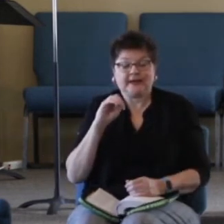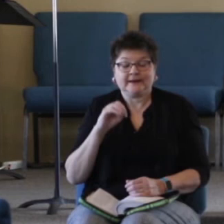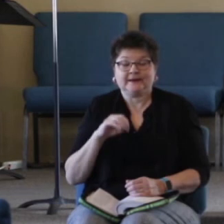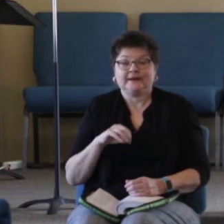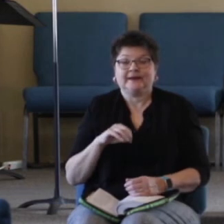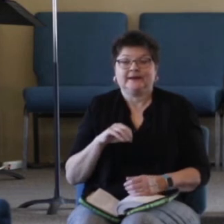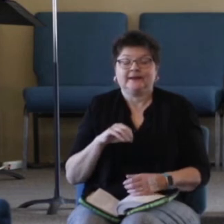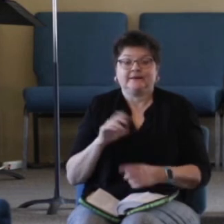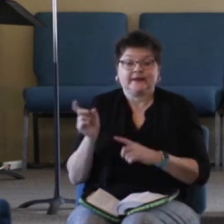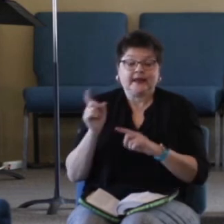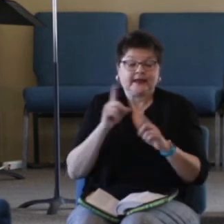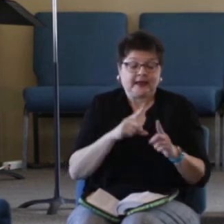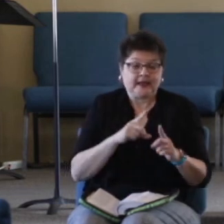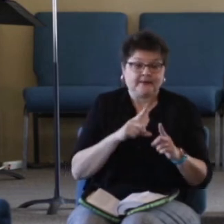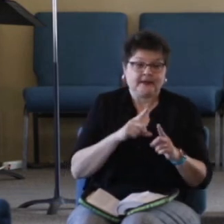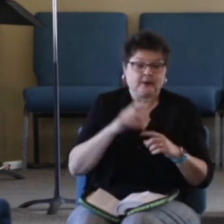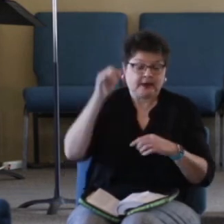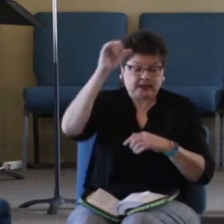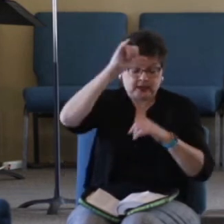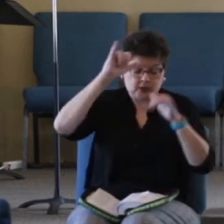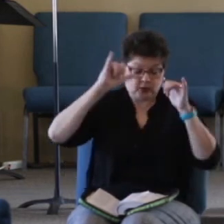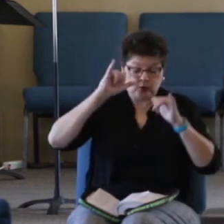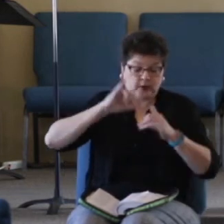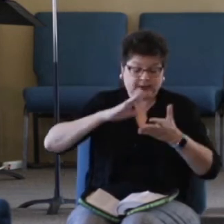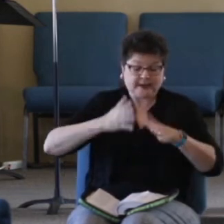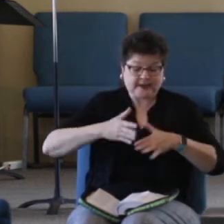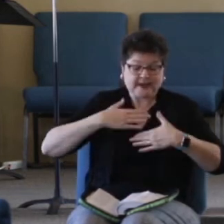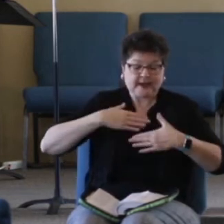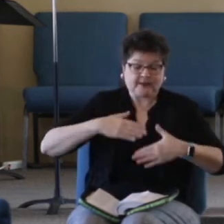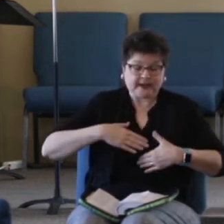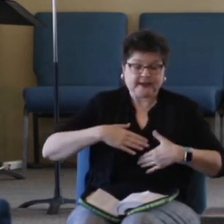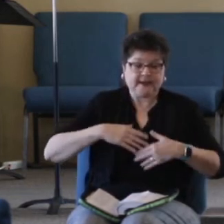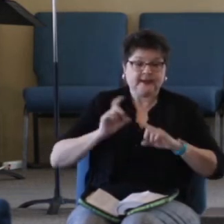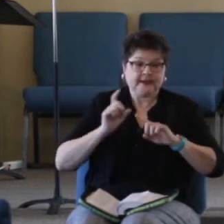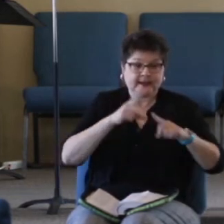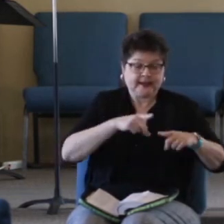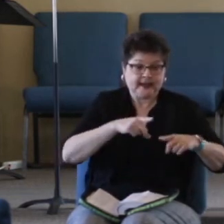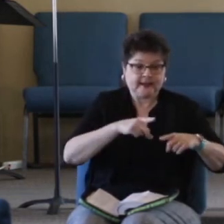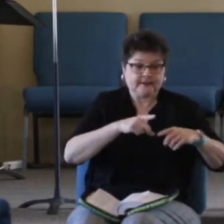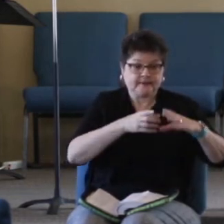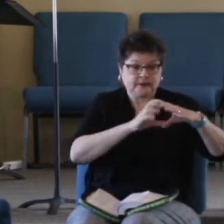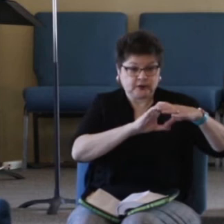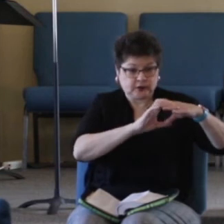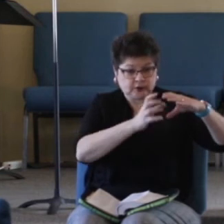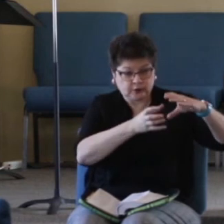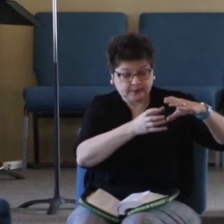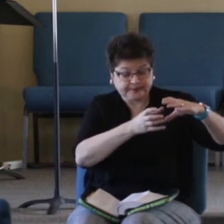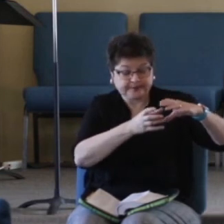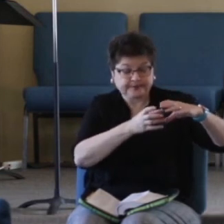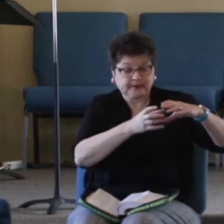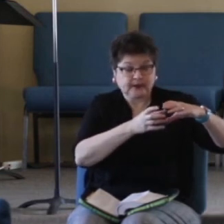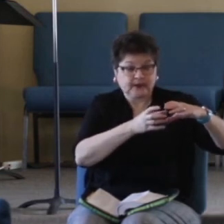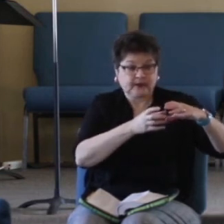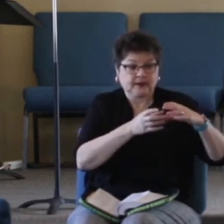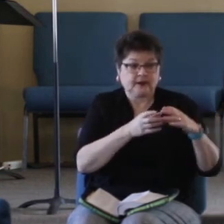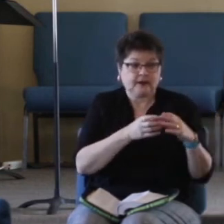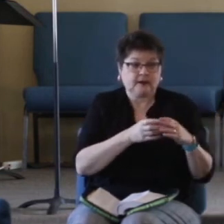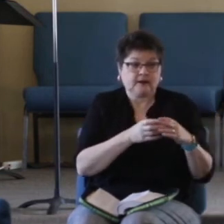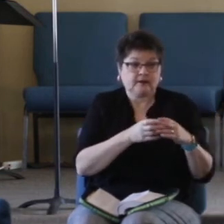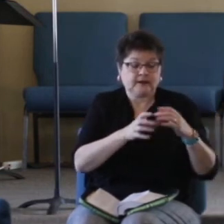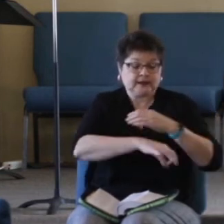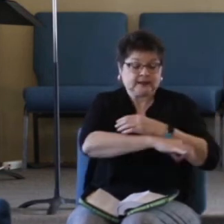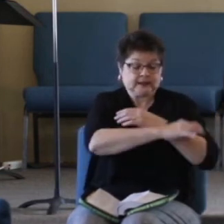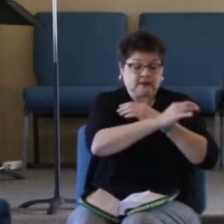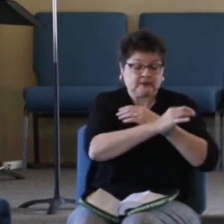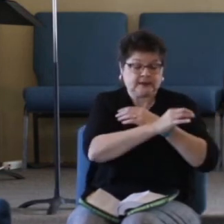on the first day of the week, they came to the tomb when the sun had risen. They were saying to one another, "Who will roll away the